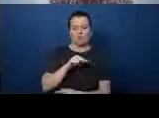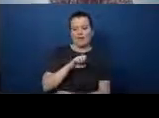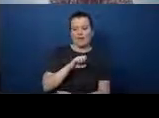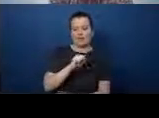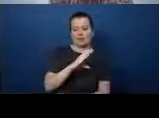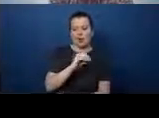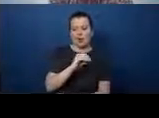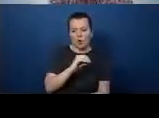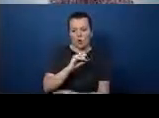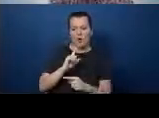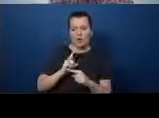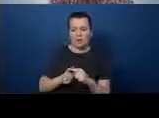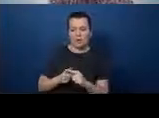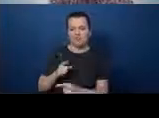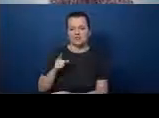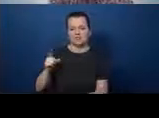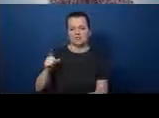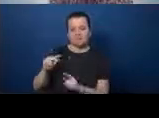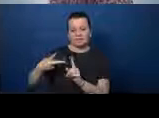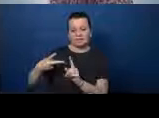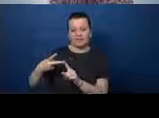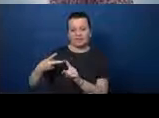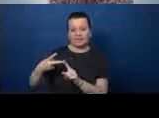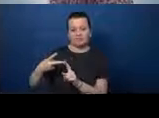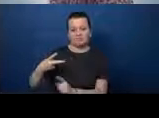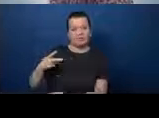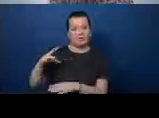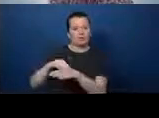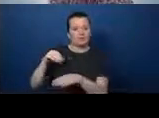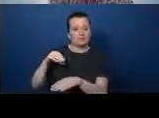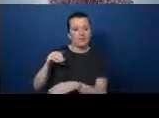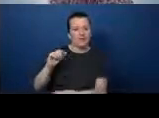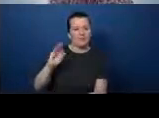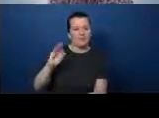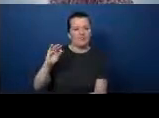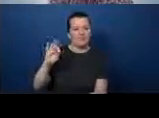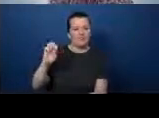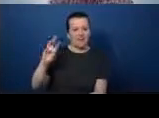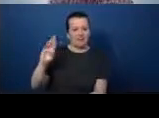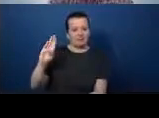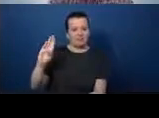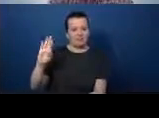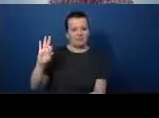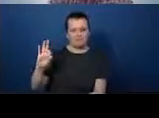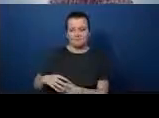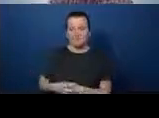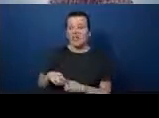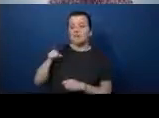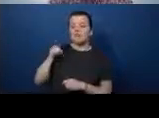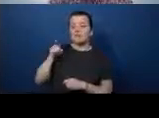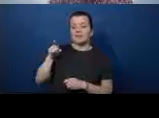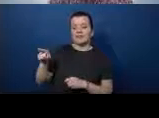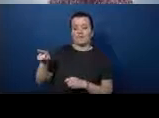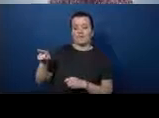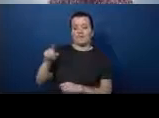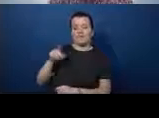opening remarks. The representative of UNESCO is Mrs. Vibeke Jensen. She's the director of the